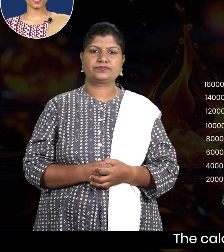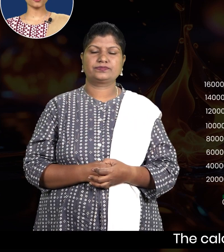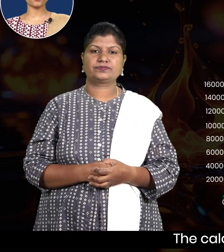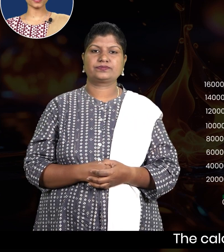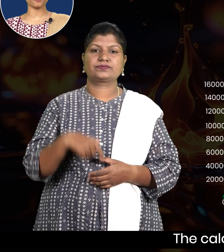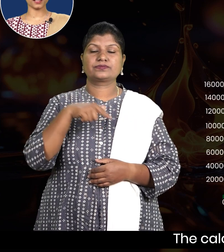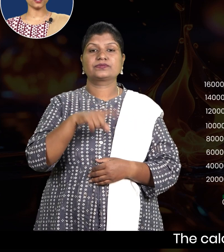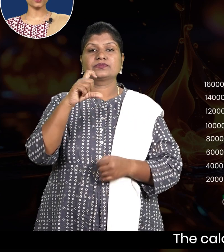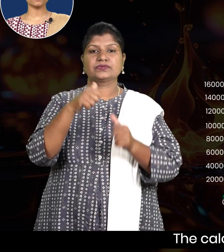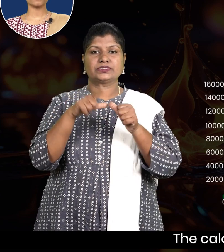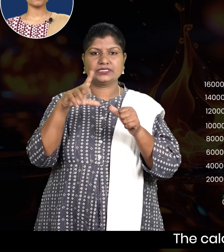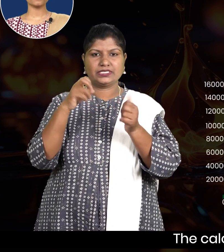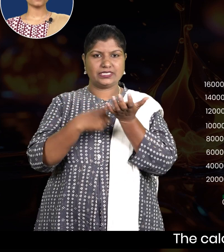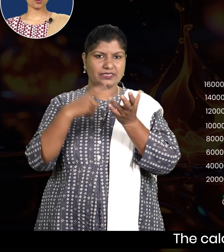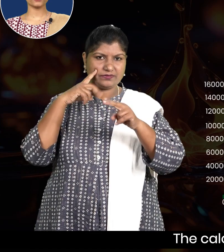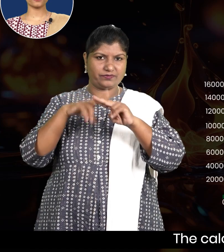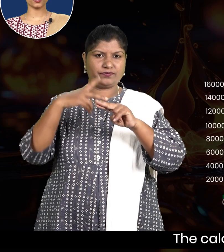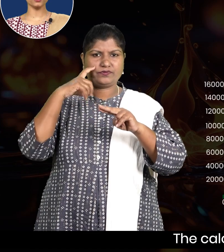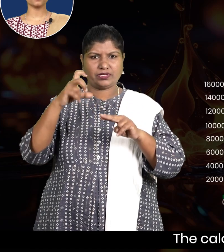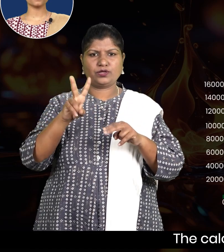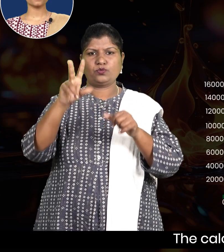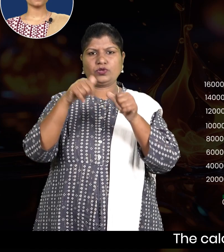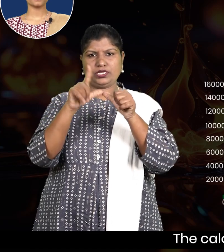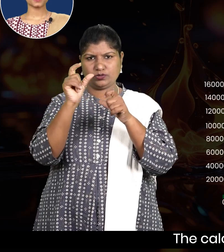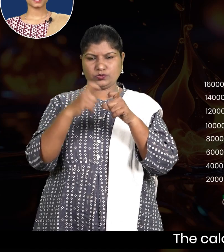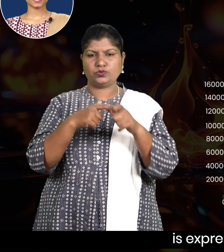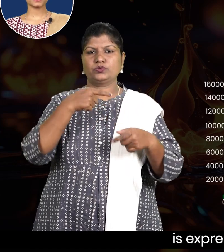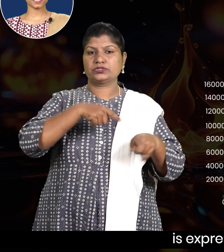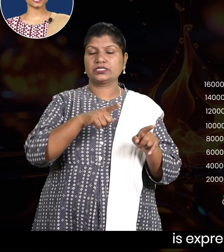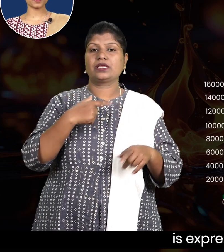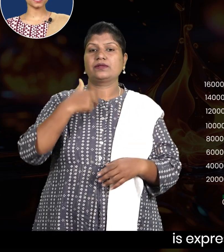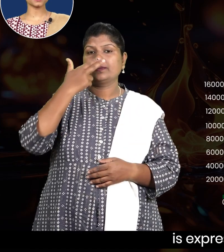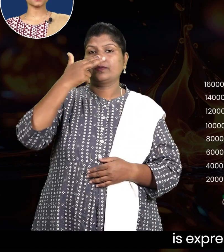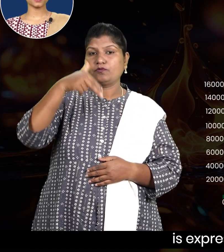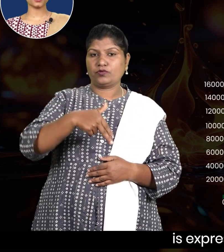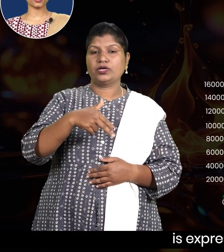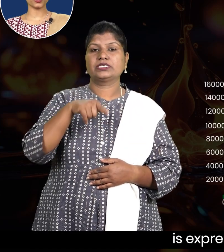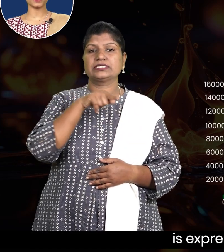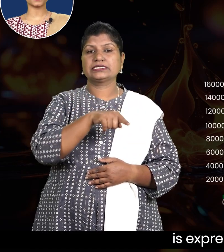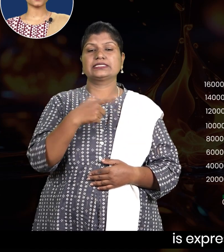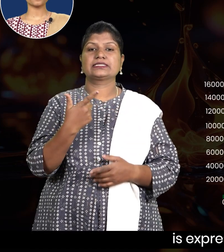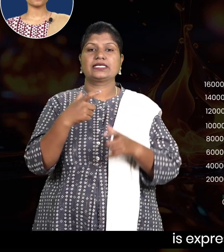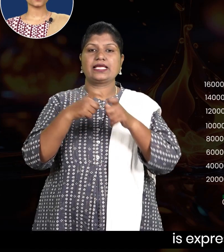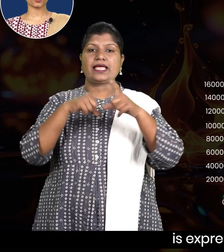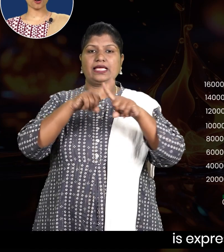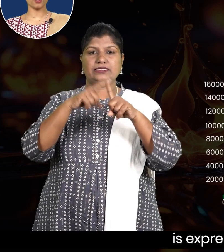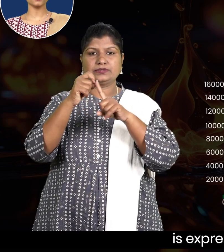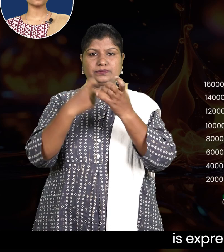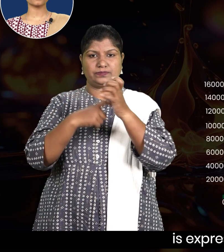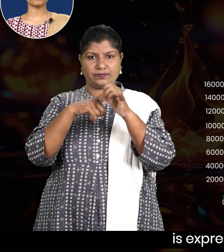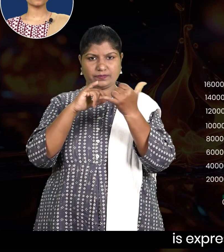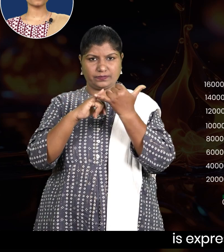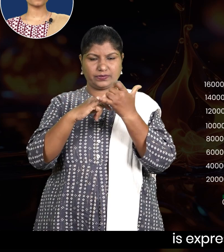The calorific value of a fuel is expressed in a unit